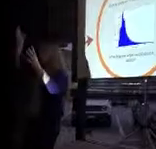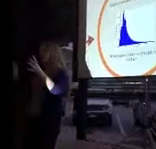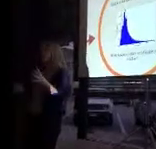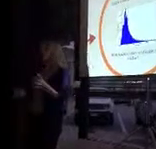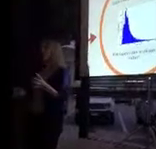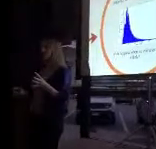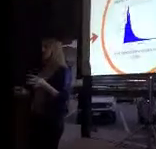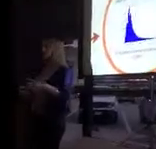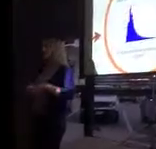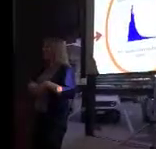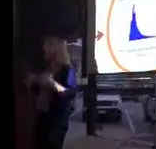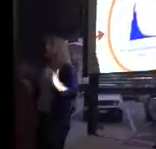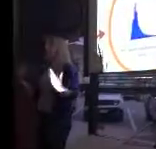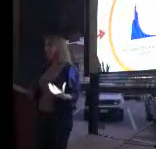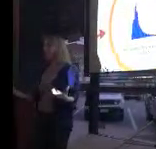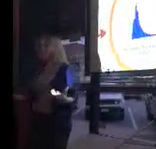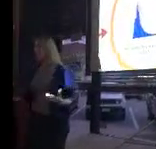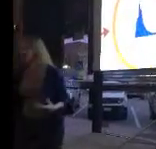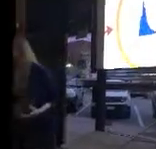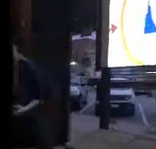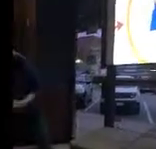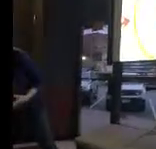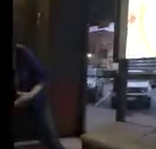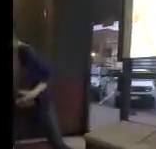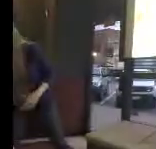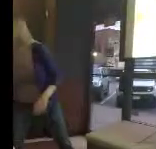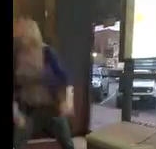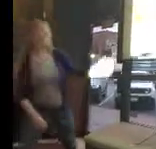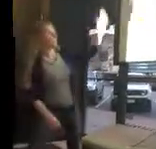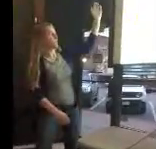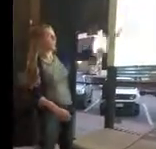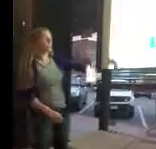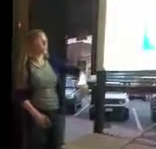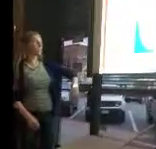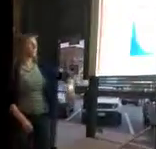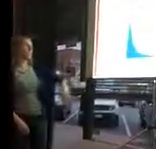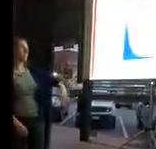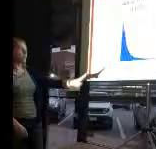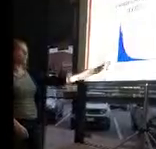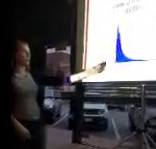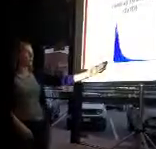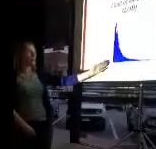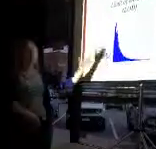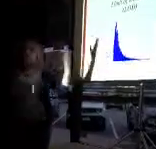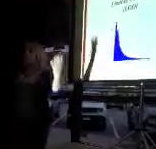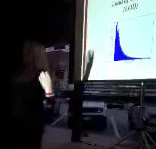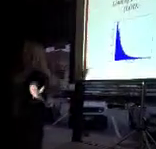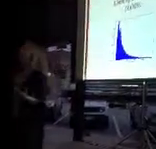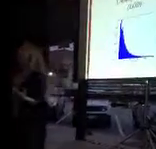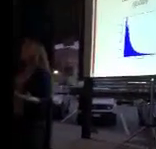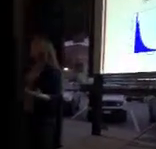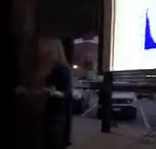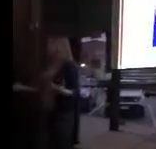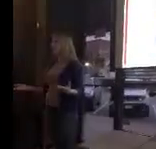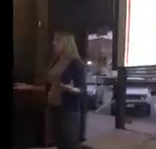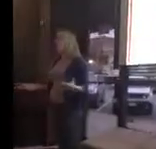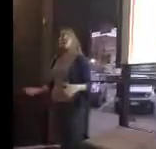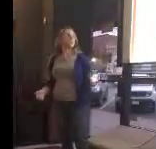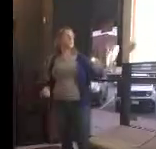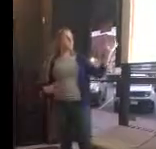lowest, smallest values, you just physically can't see them. And so, like, erase those guys, tear those out, you're just missing that part of the distribution. So we